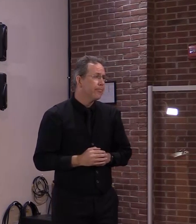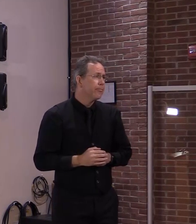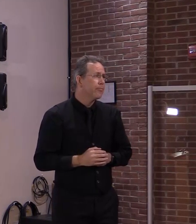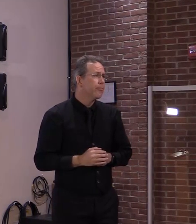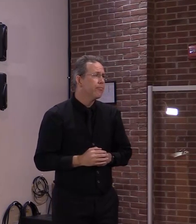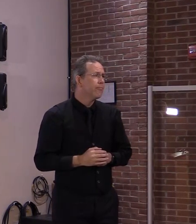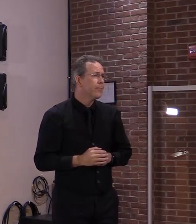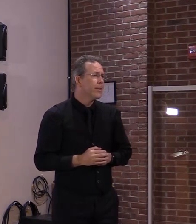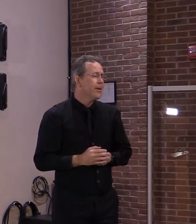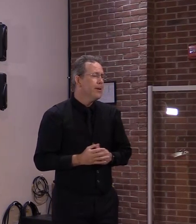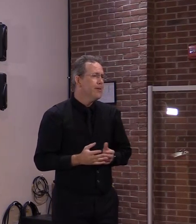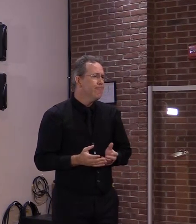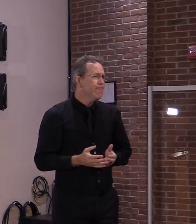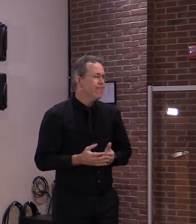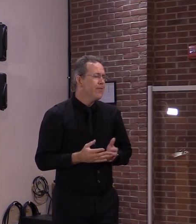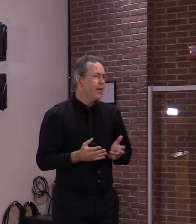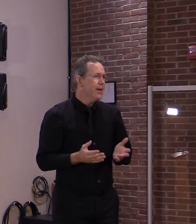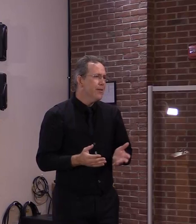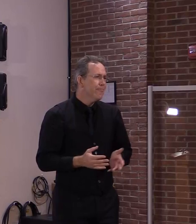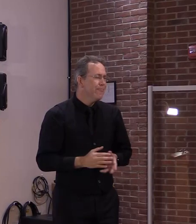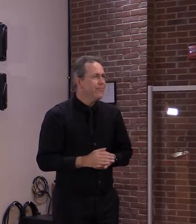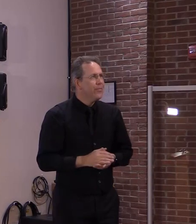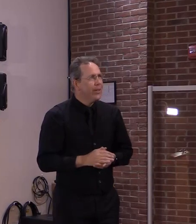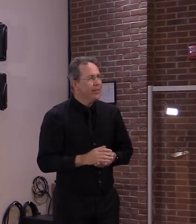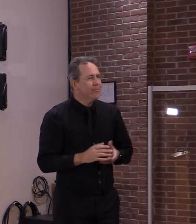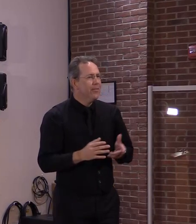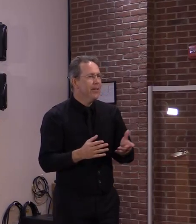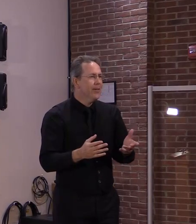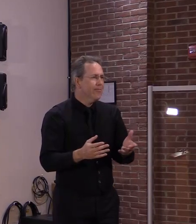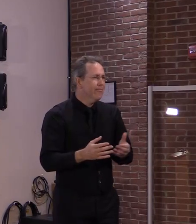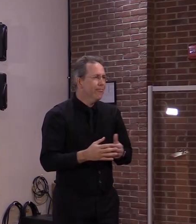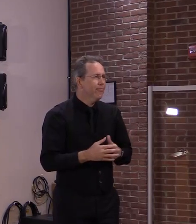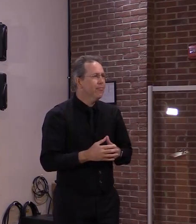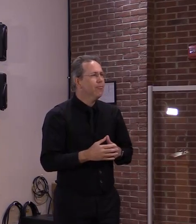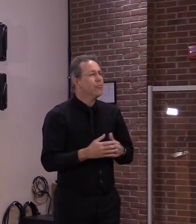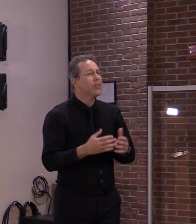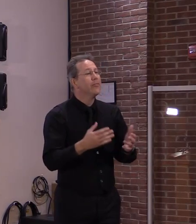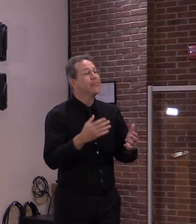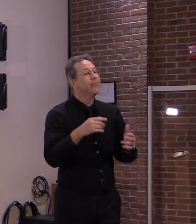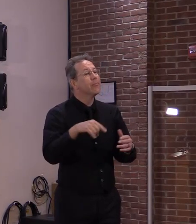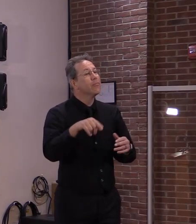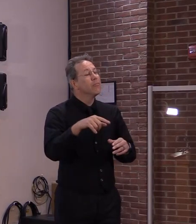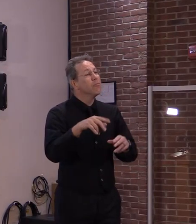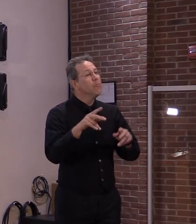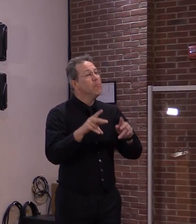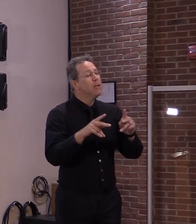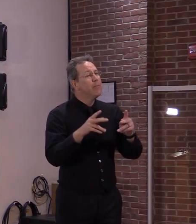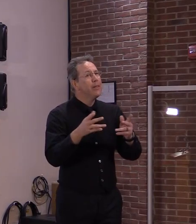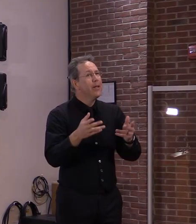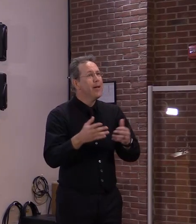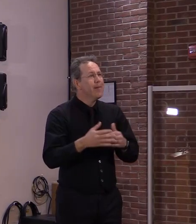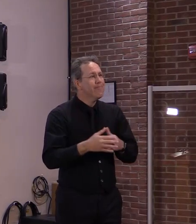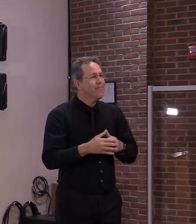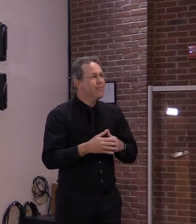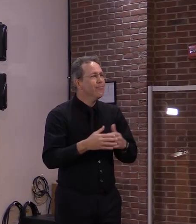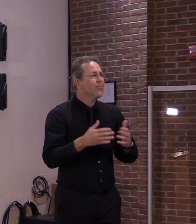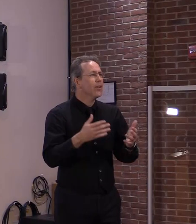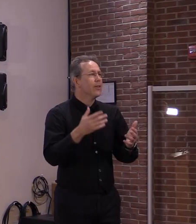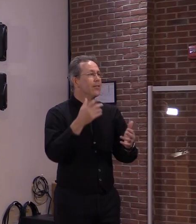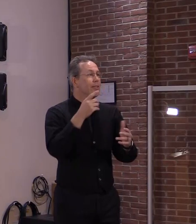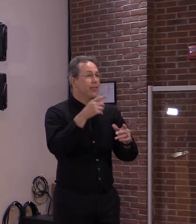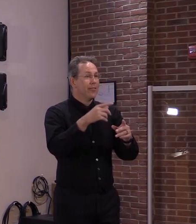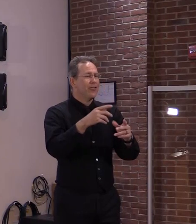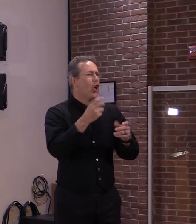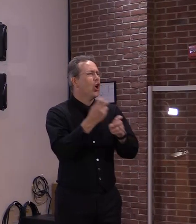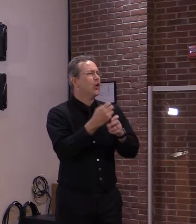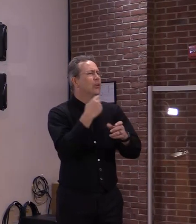The issue of, you know, the public really not understanding who is and who isn't vaccinated is going to continue, no question about